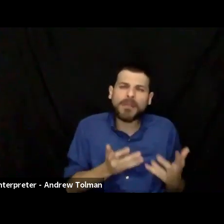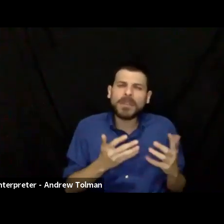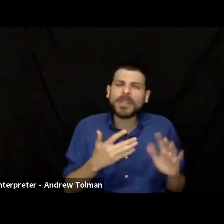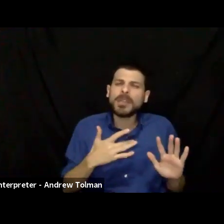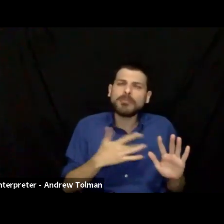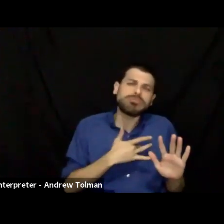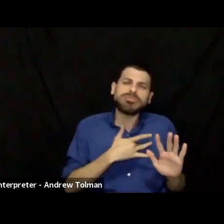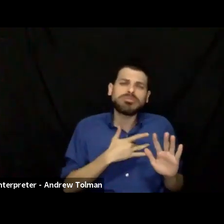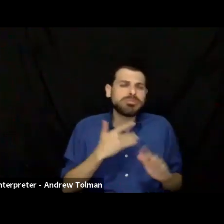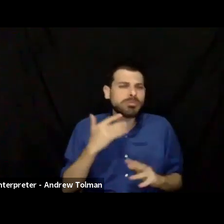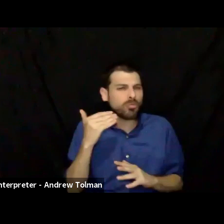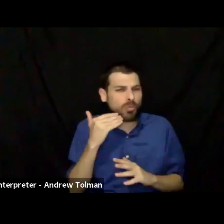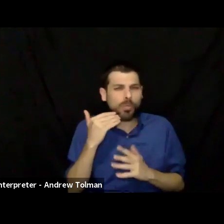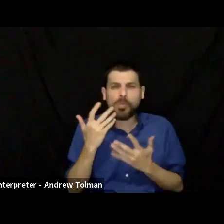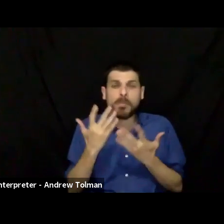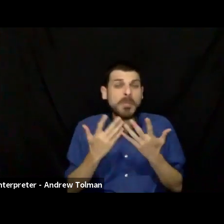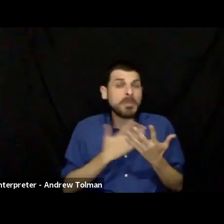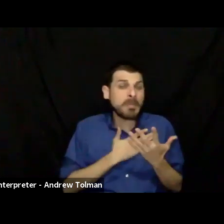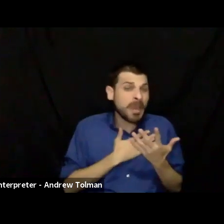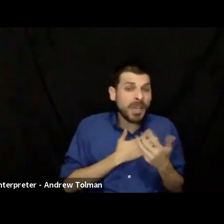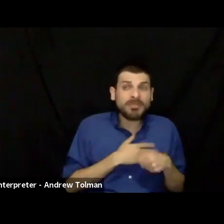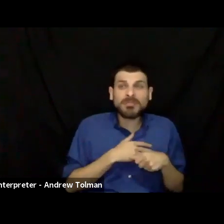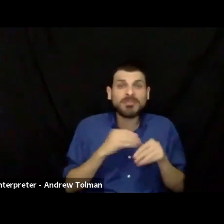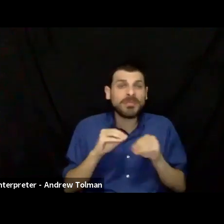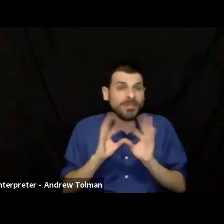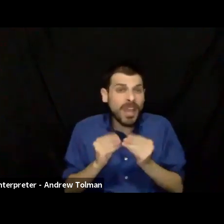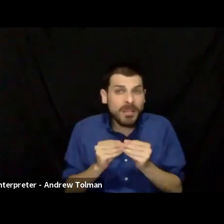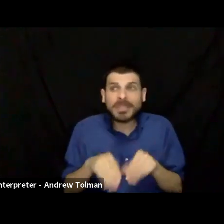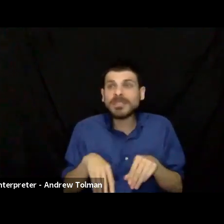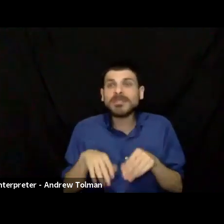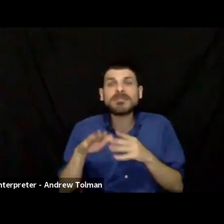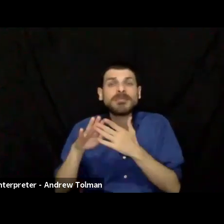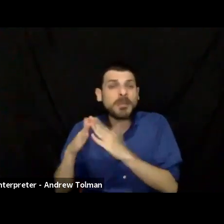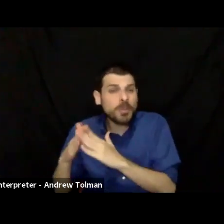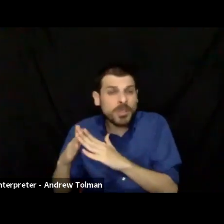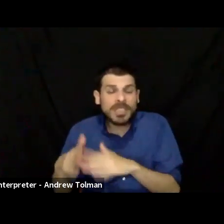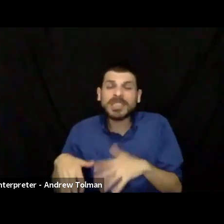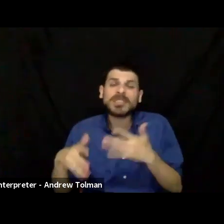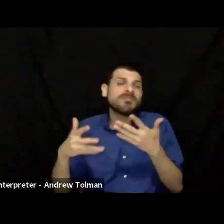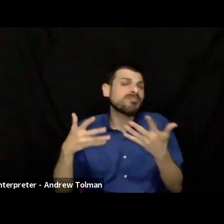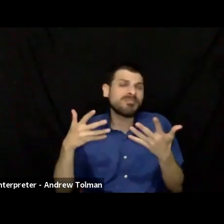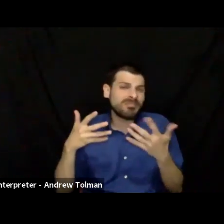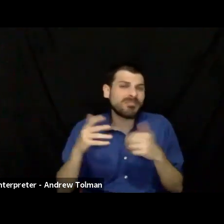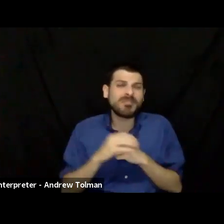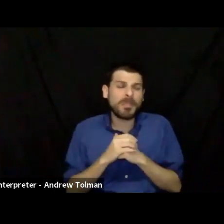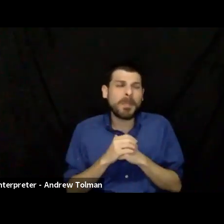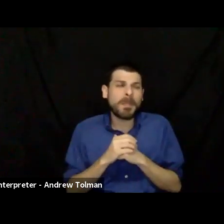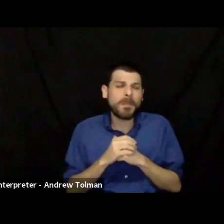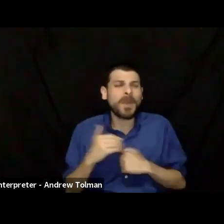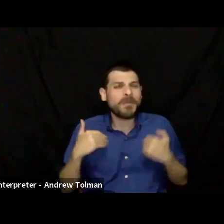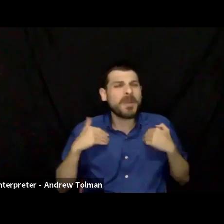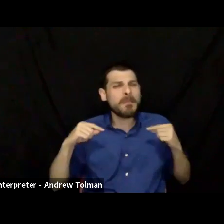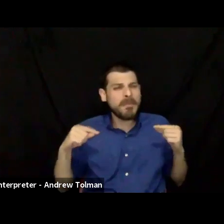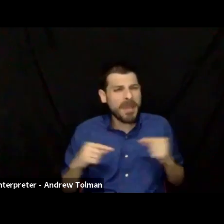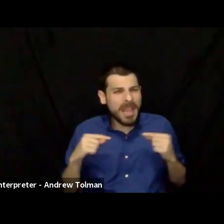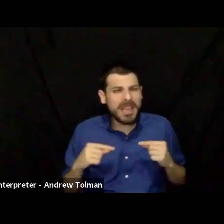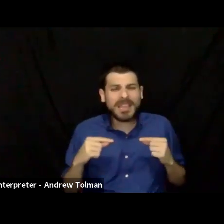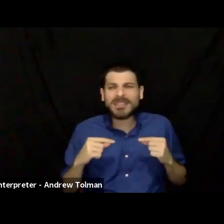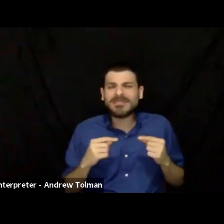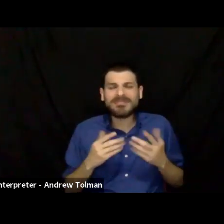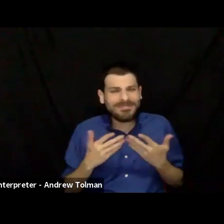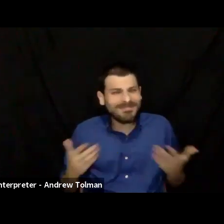happened to me or to my family or my community or just around me. Just, it's always part of the pain of it is always that it